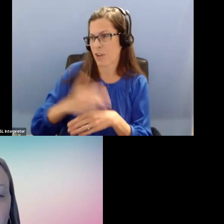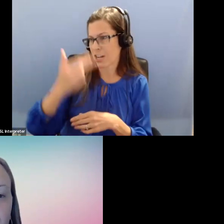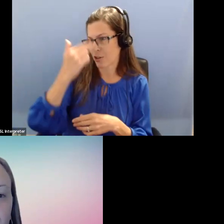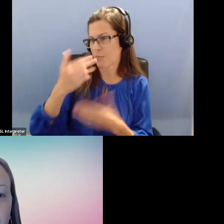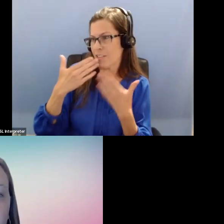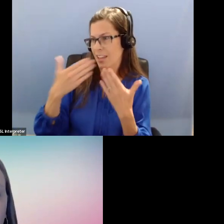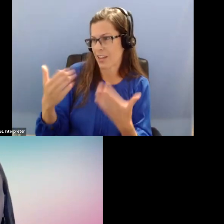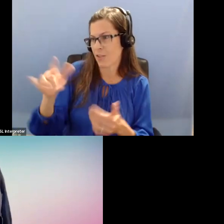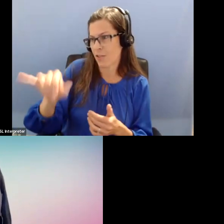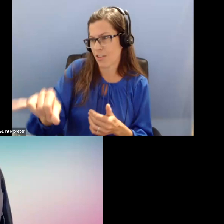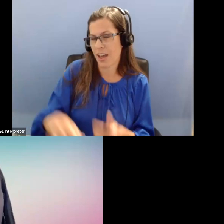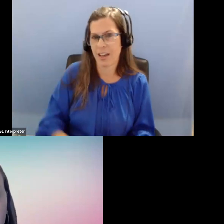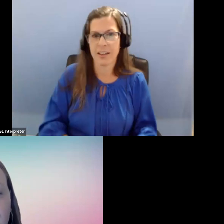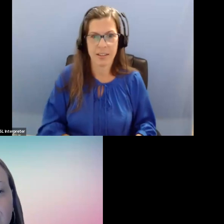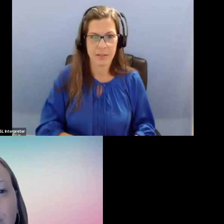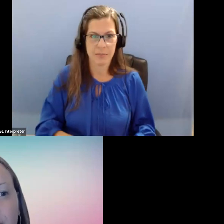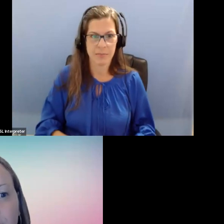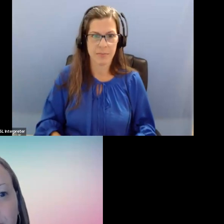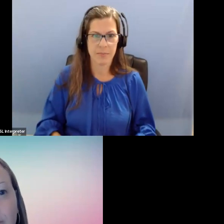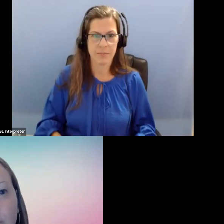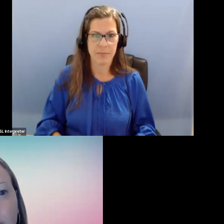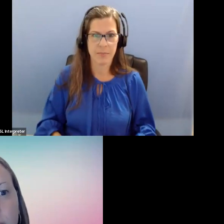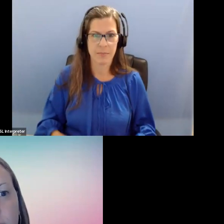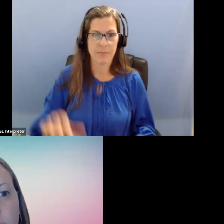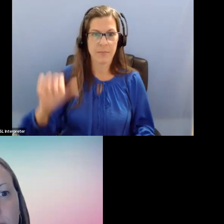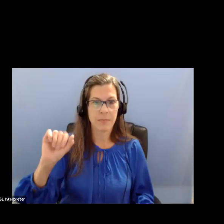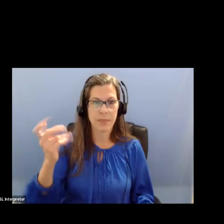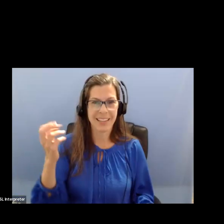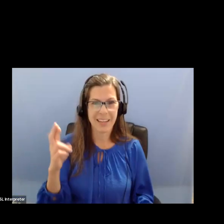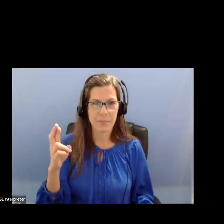Michelle. Amber.